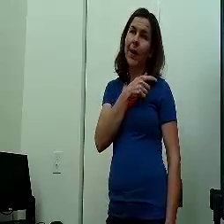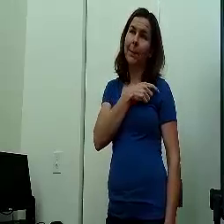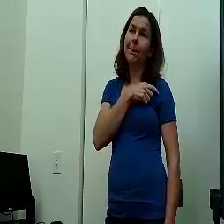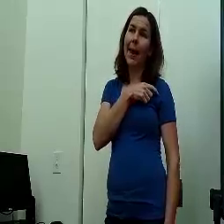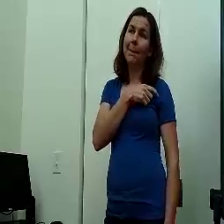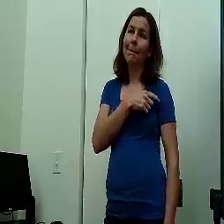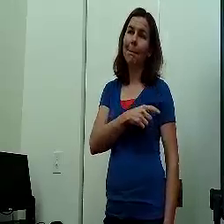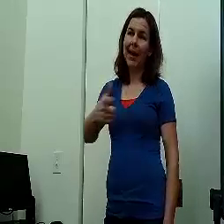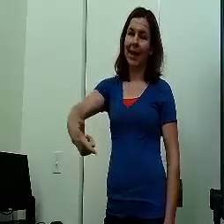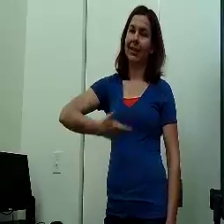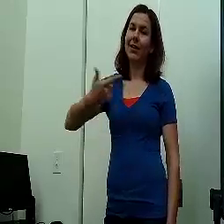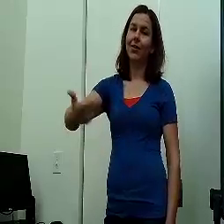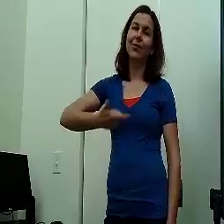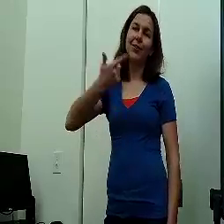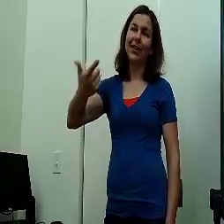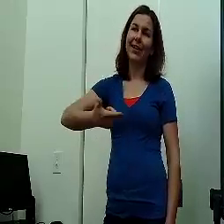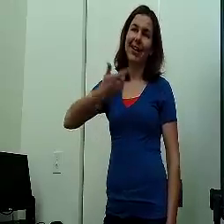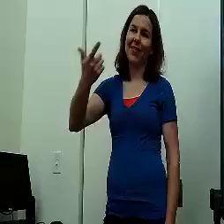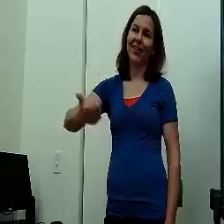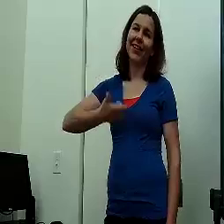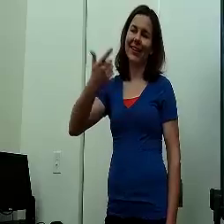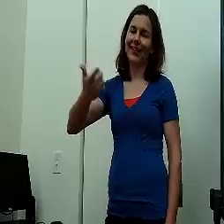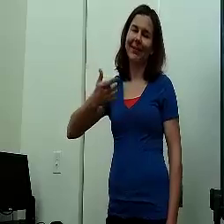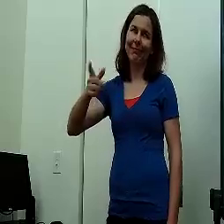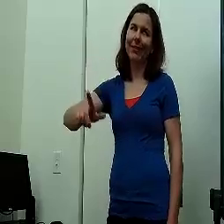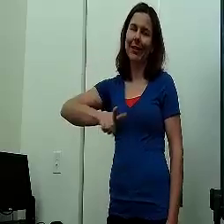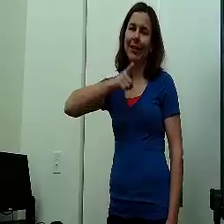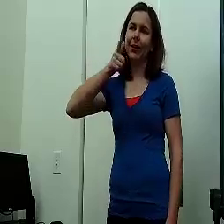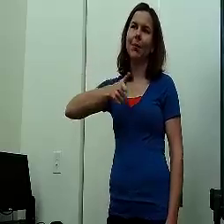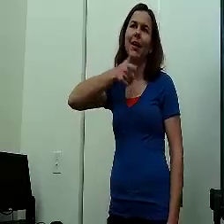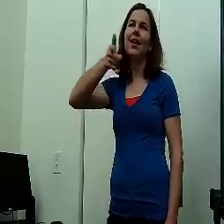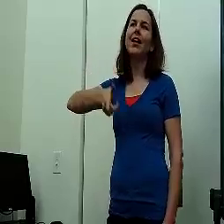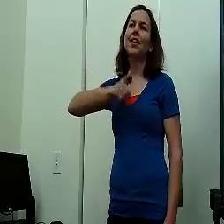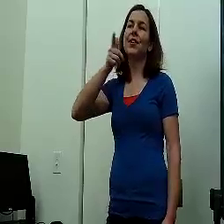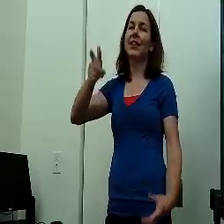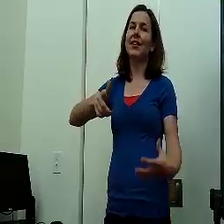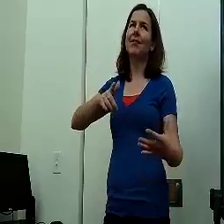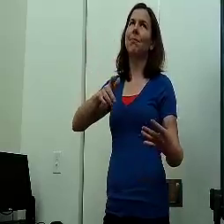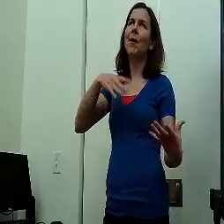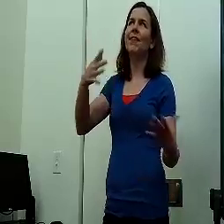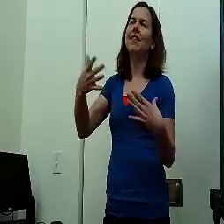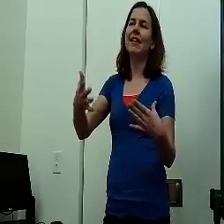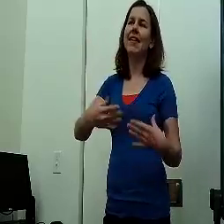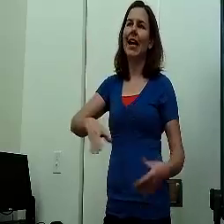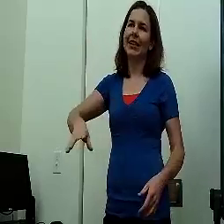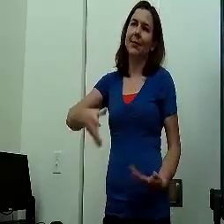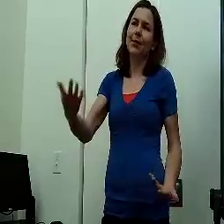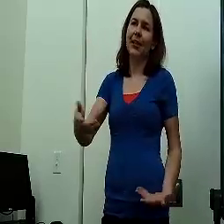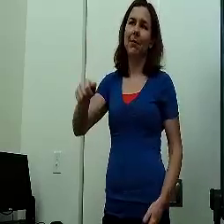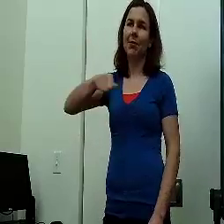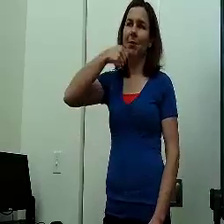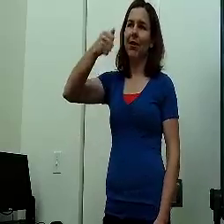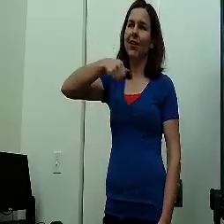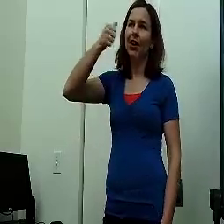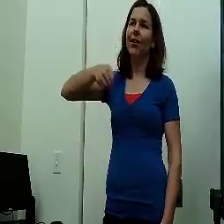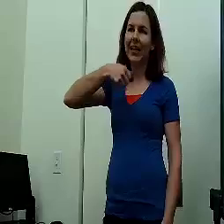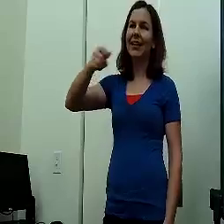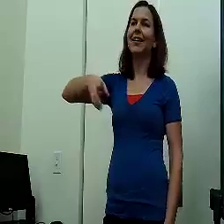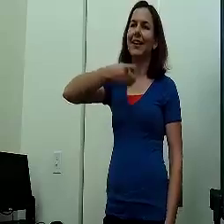Right, yeah. Okay. Yeah, so doing it down there is clear, but with these signs, it's supposed to come up to your mouth, eat and